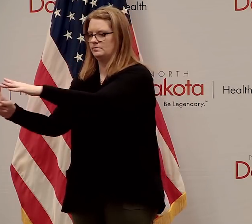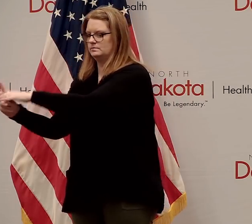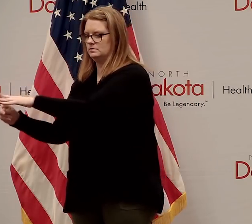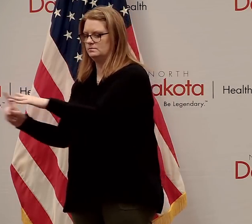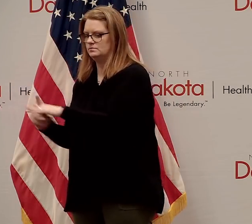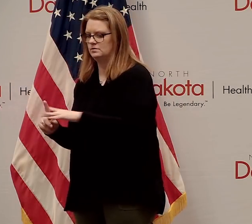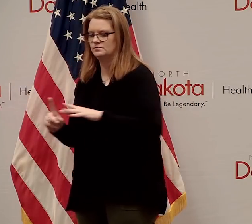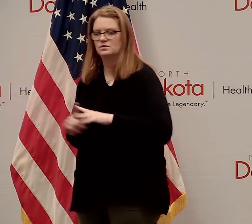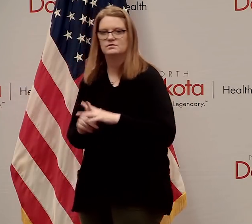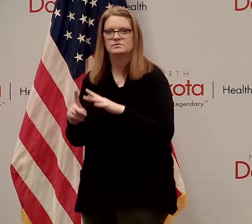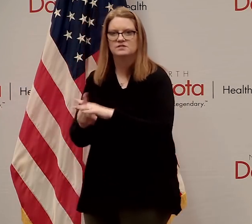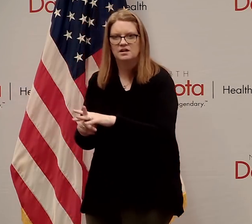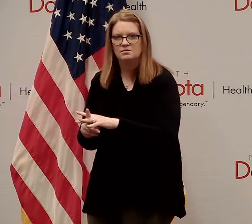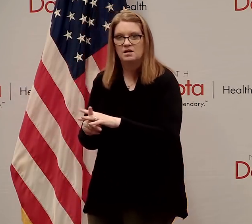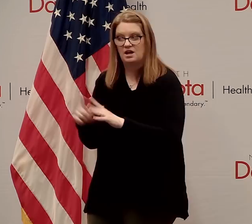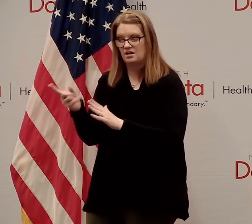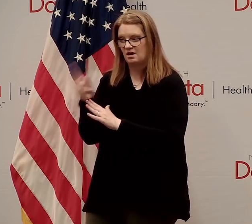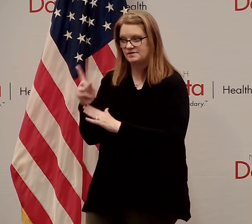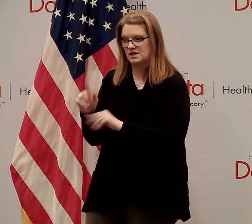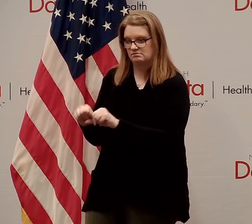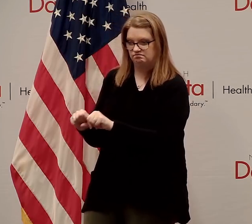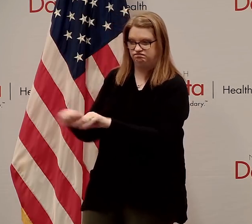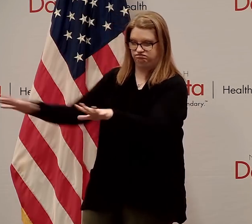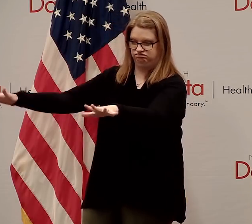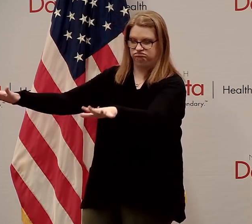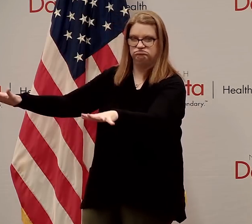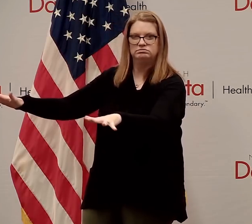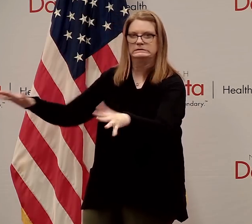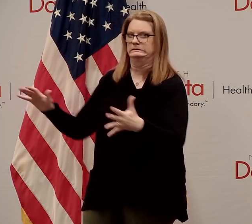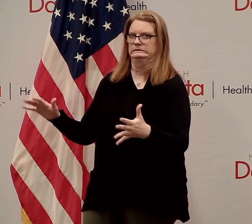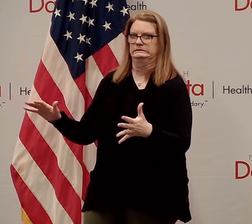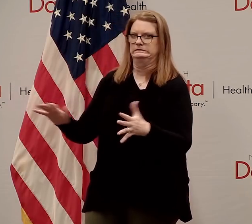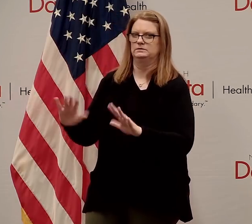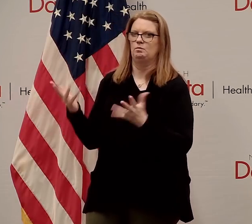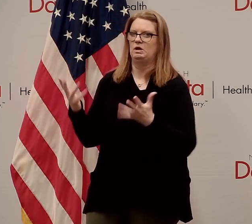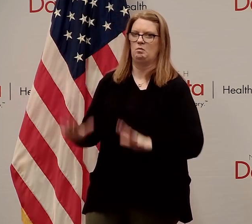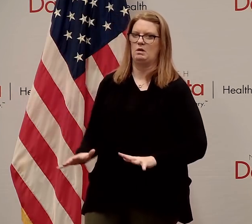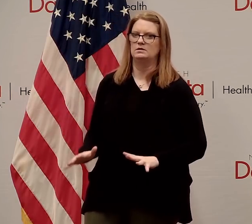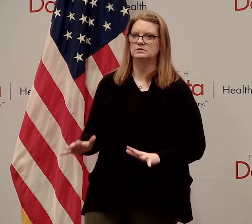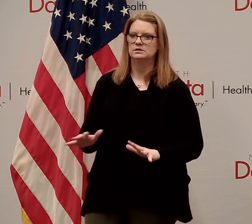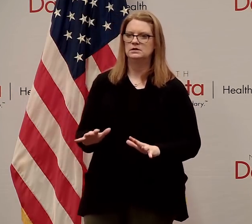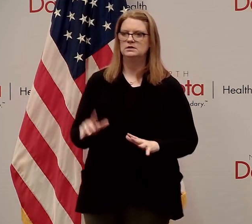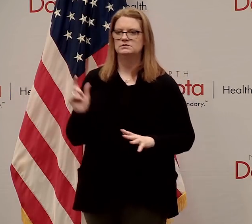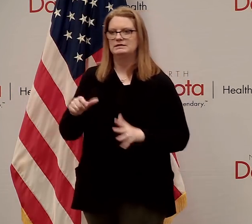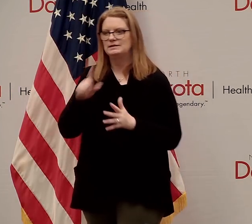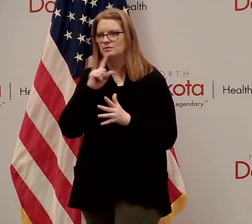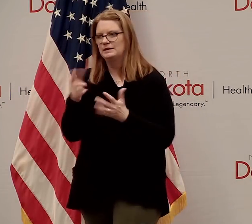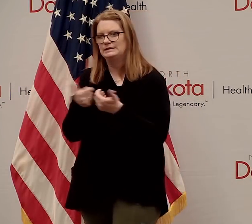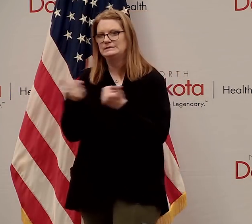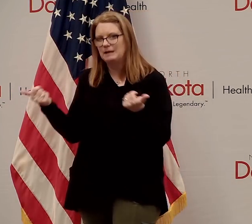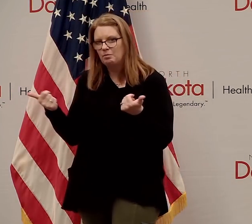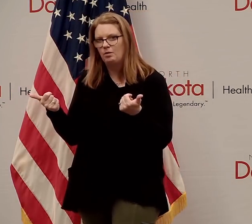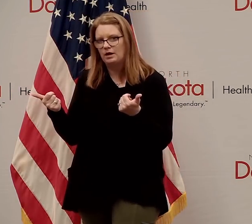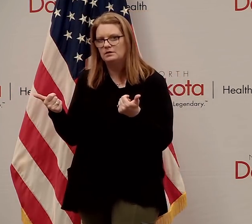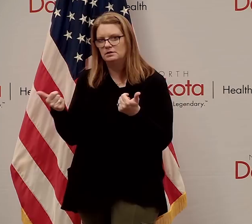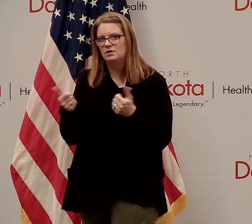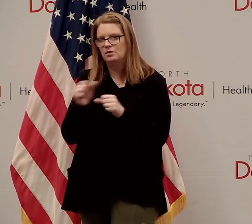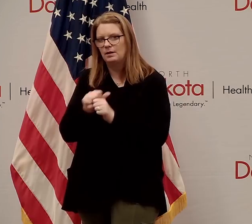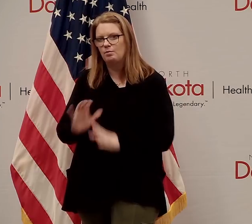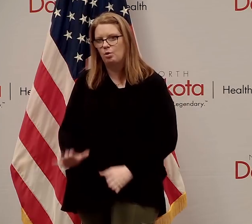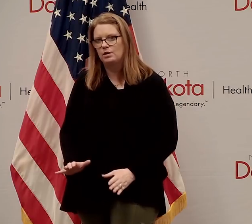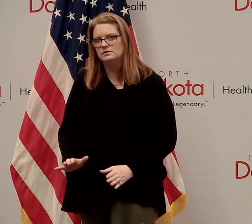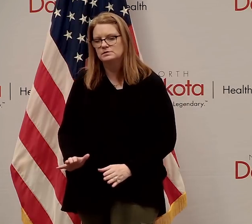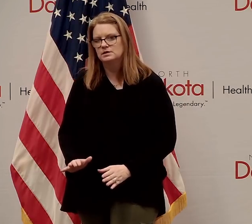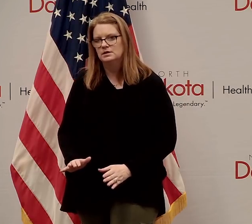that we're isolating, and that again may mean that again under the new standard operating procedures that people have